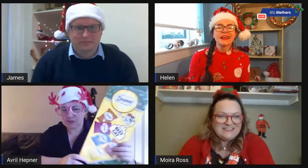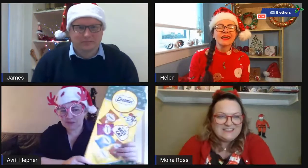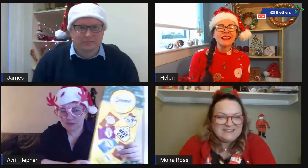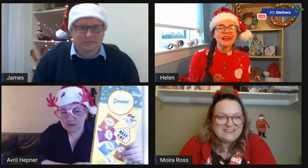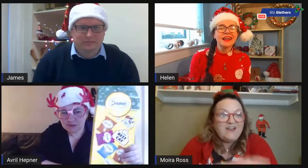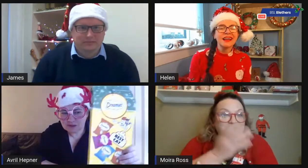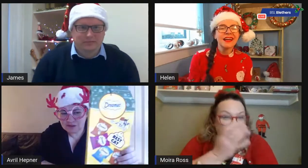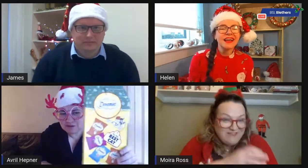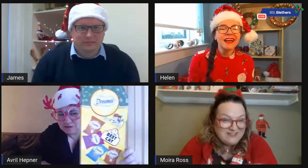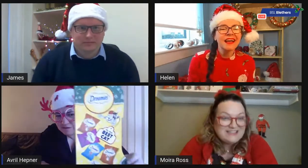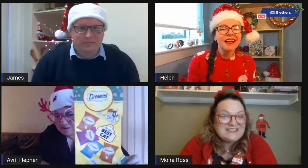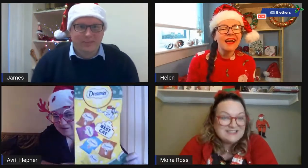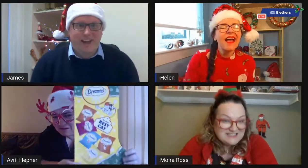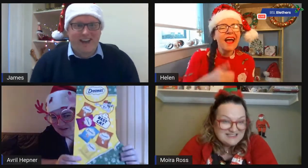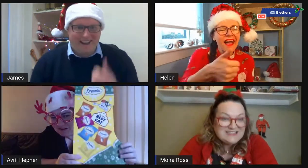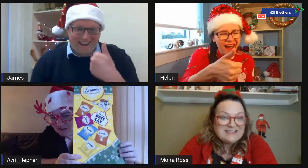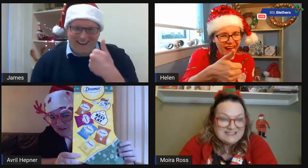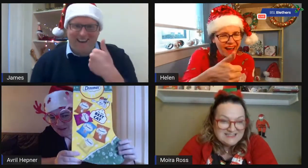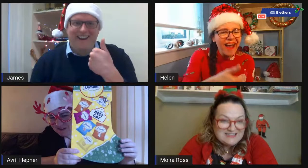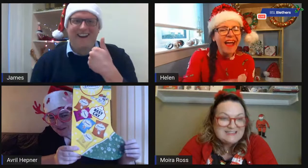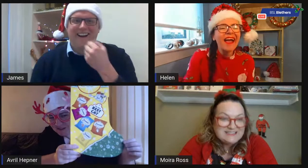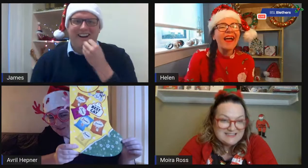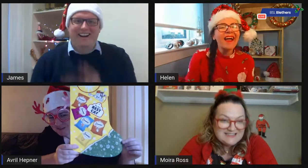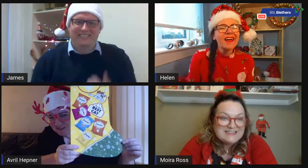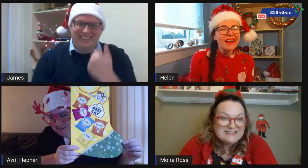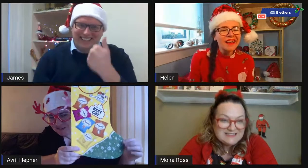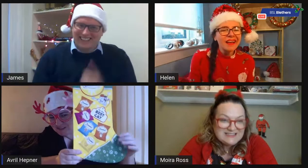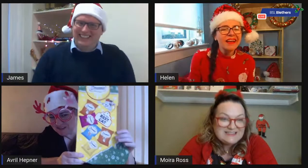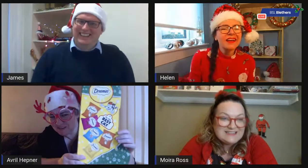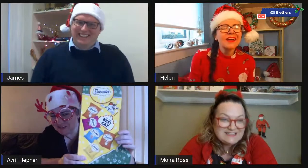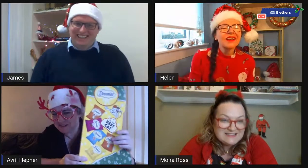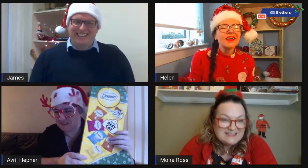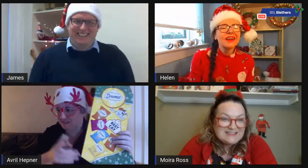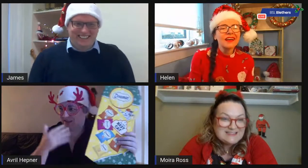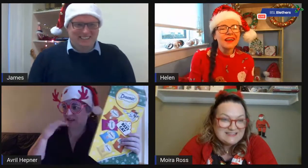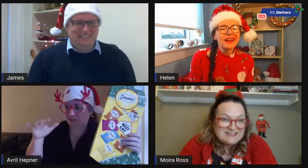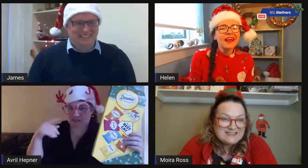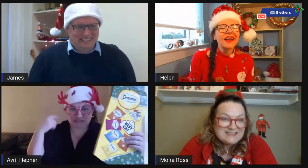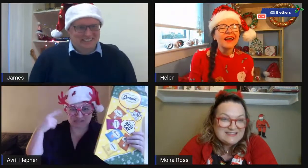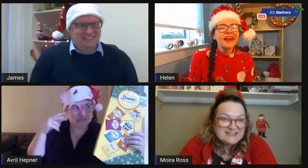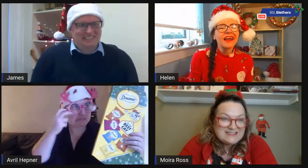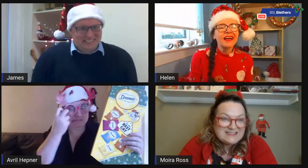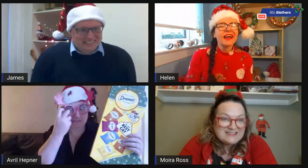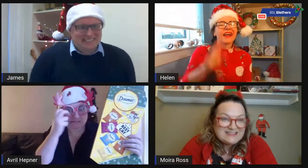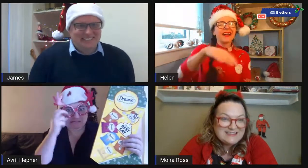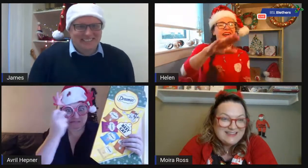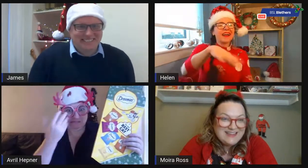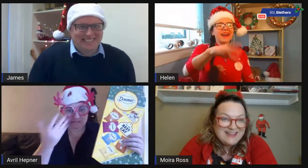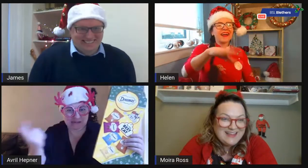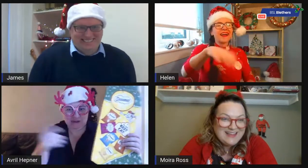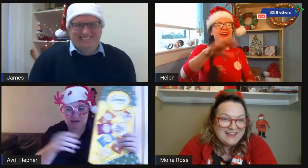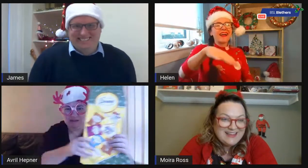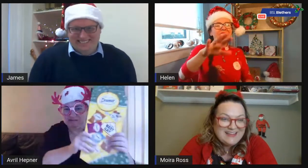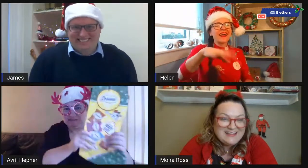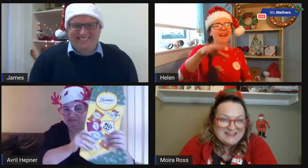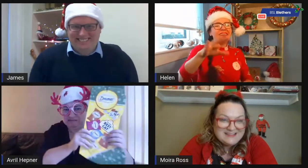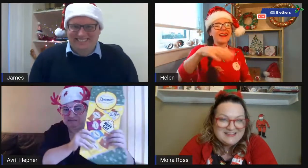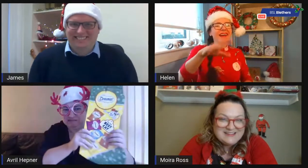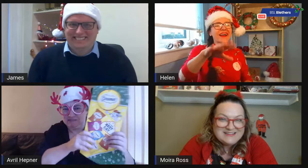cat. Look, here's a dreamy stocking. Oh, that's lovely. The cat is absolutely glued to me now.